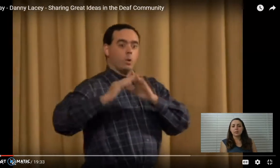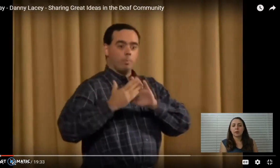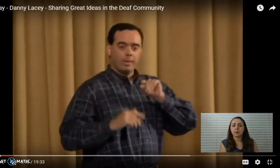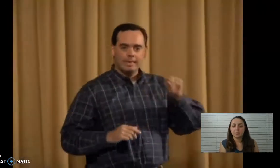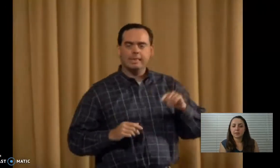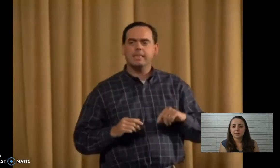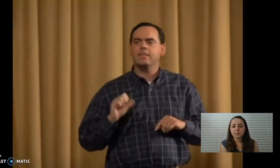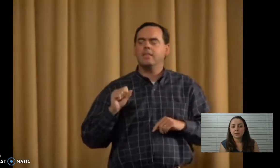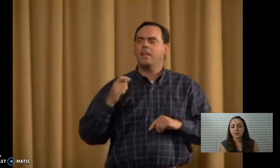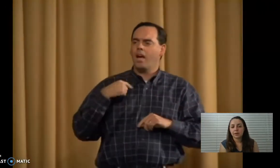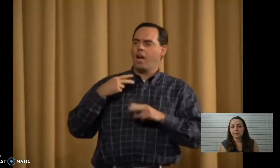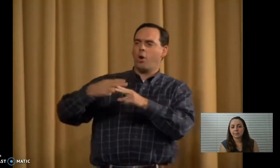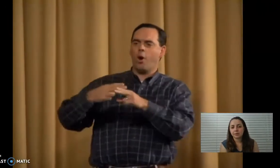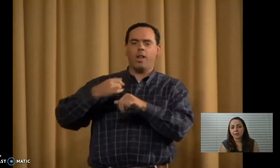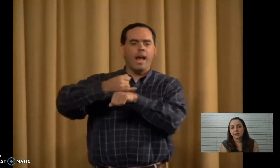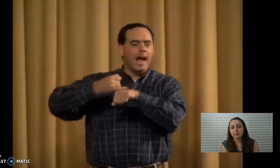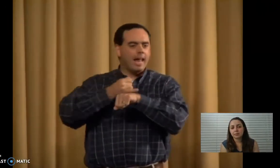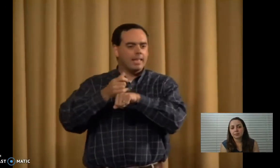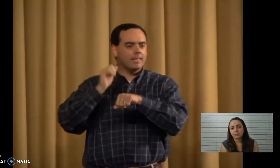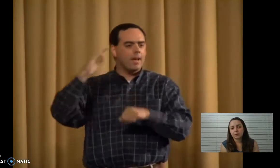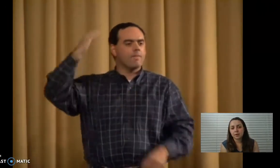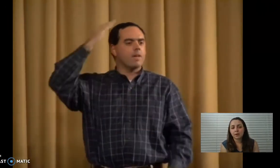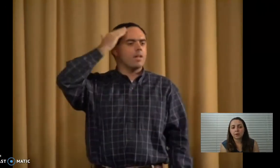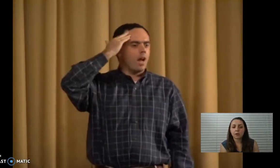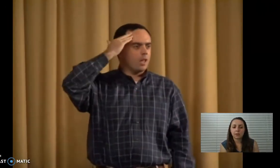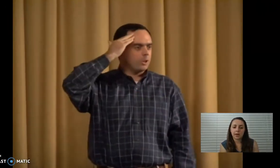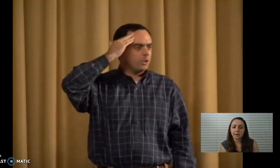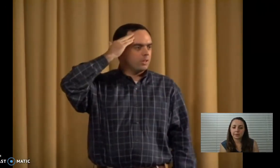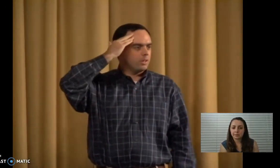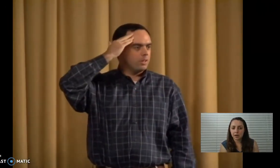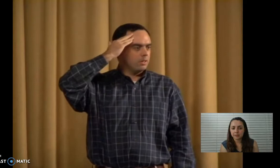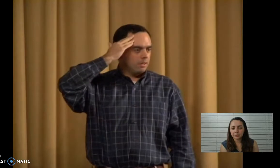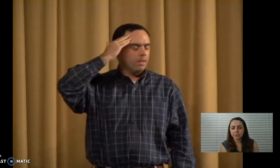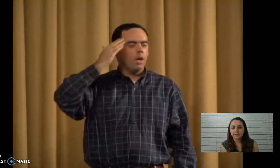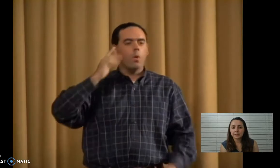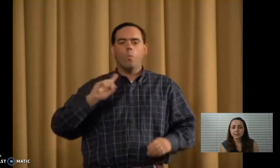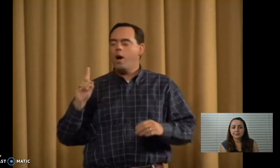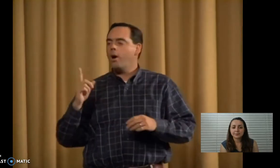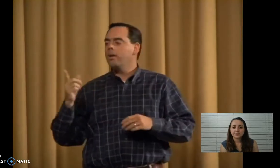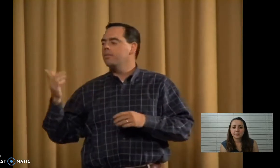And another part of this in the deaf community is something I call the island of knowledge.